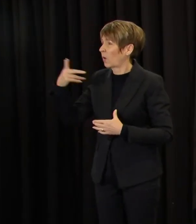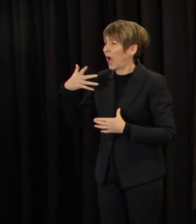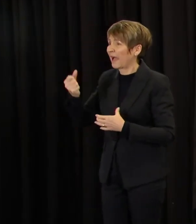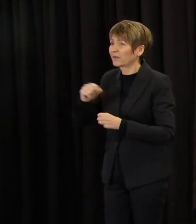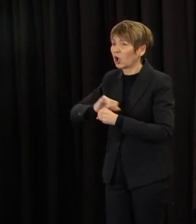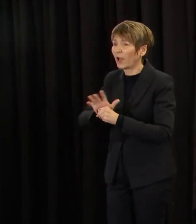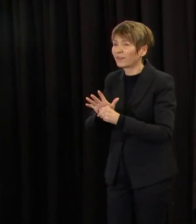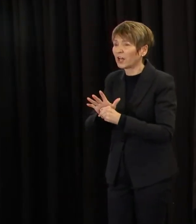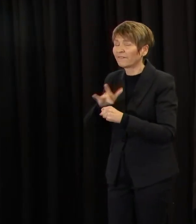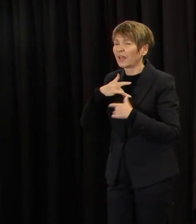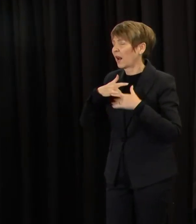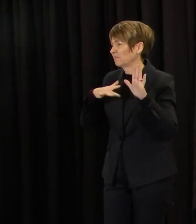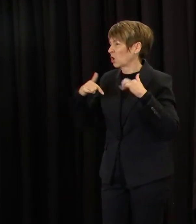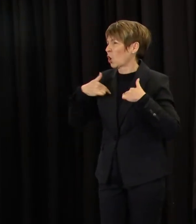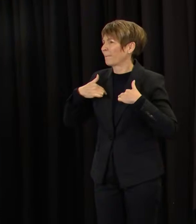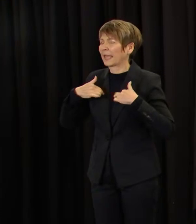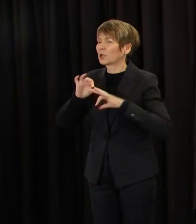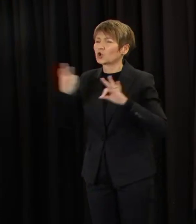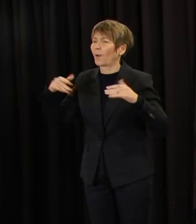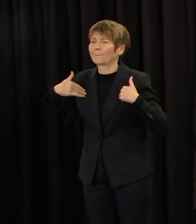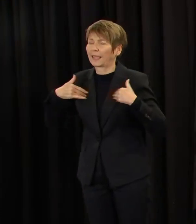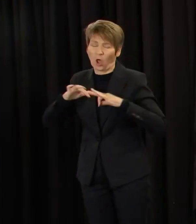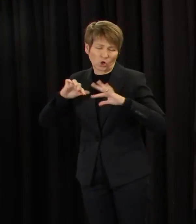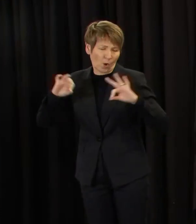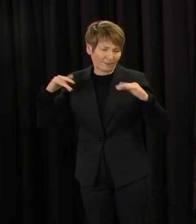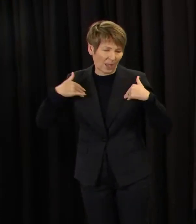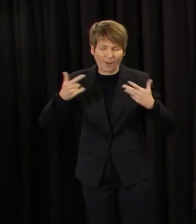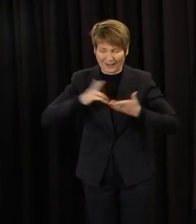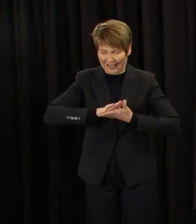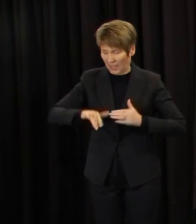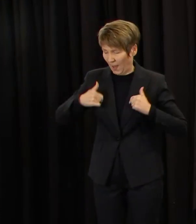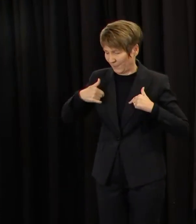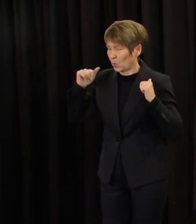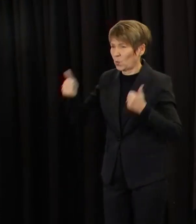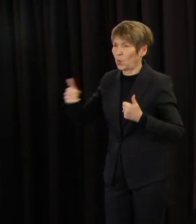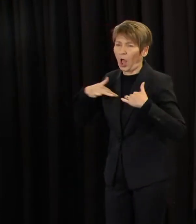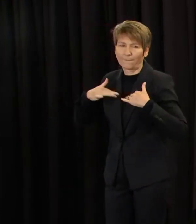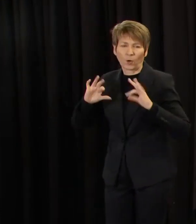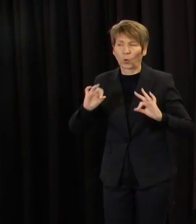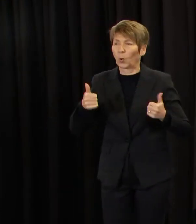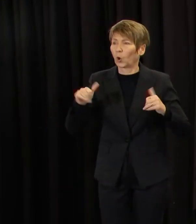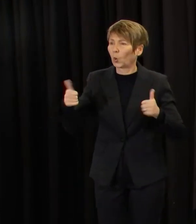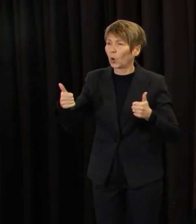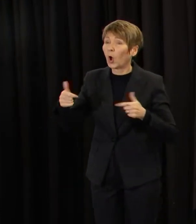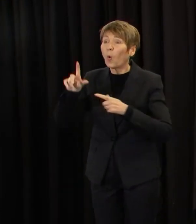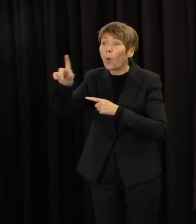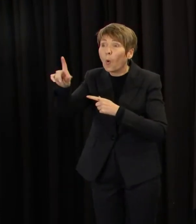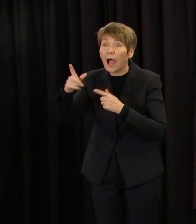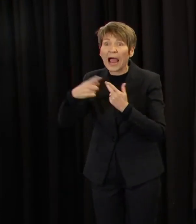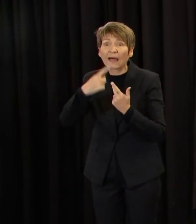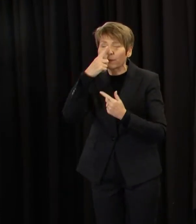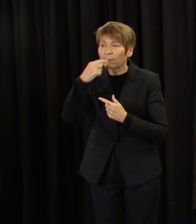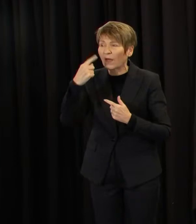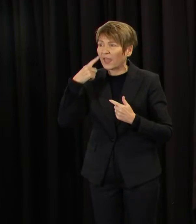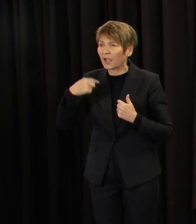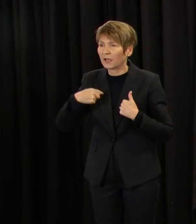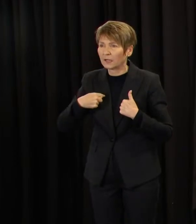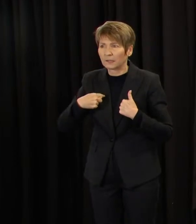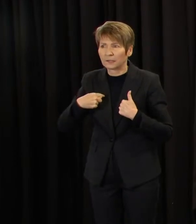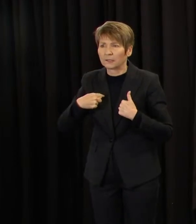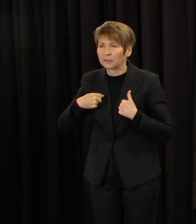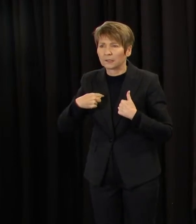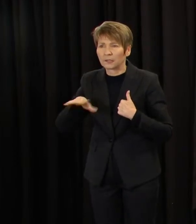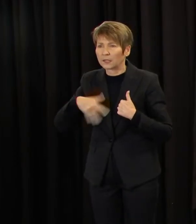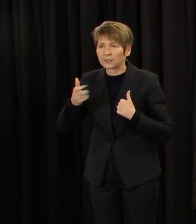there's also people worried about, well, how do I keep working if I've got COVID? If I get a test and I turn positive, I'm going to lose work. That's why the payments are in place. That's why